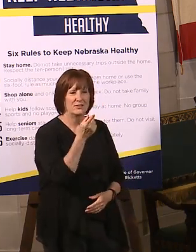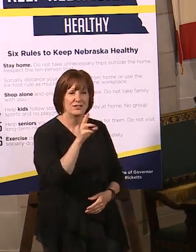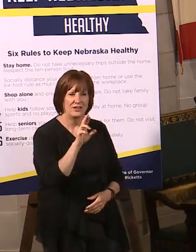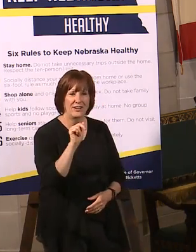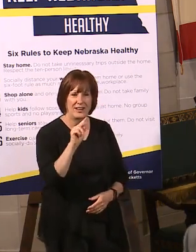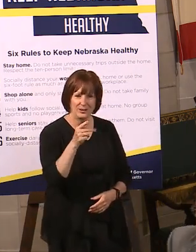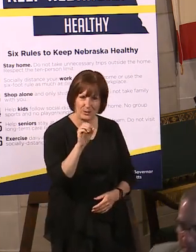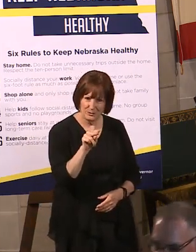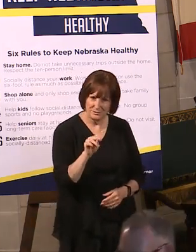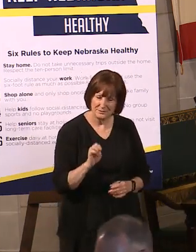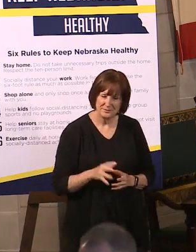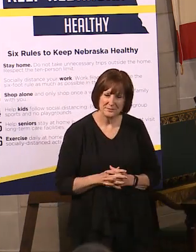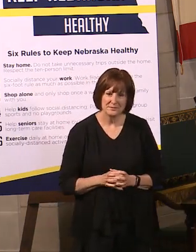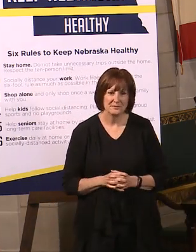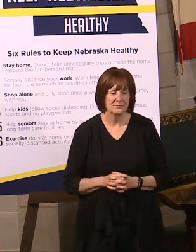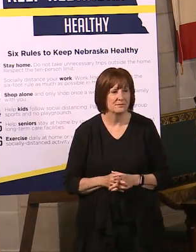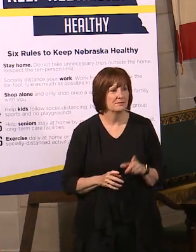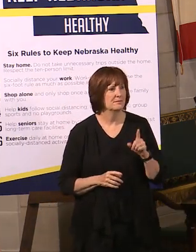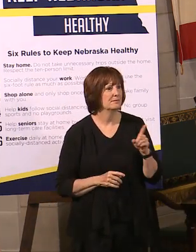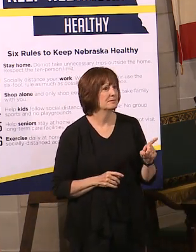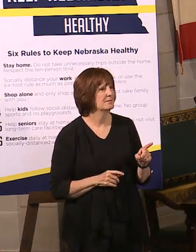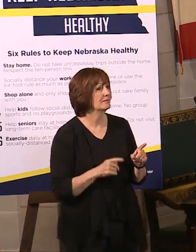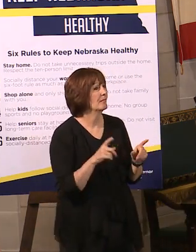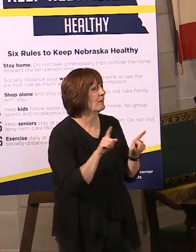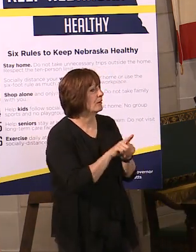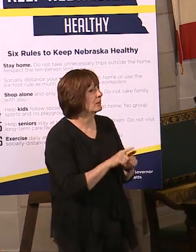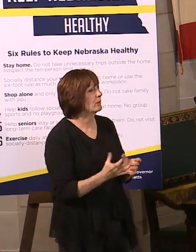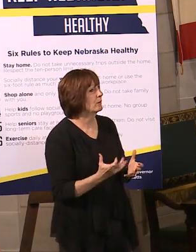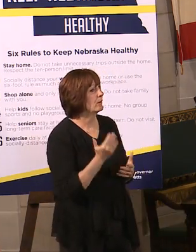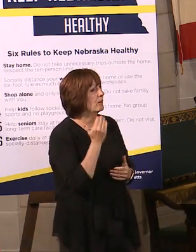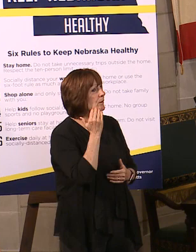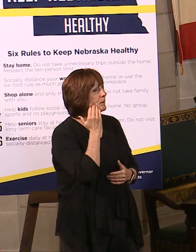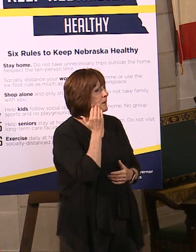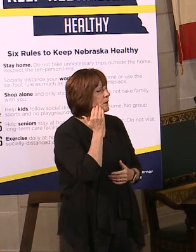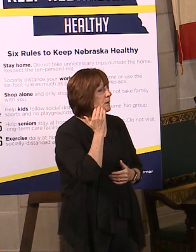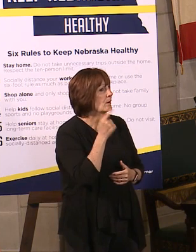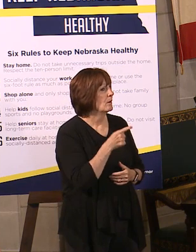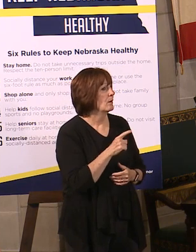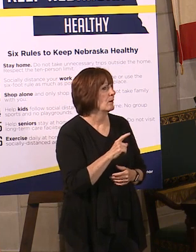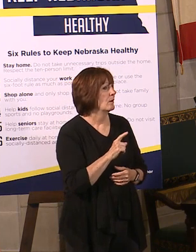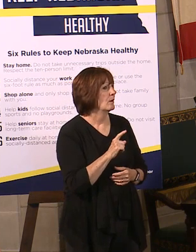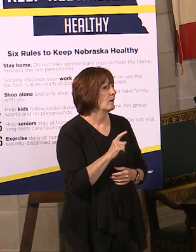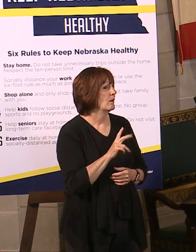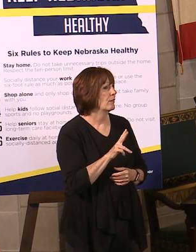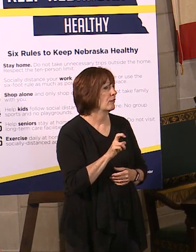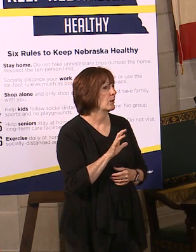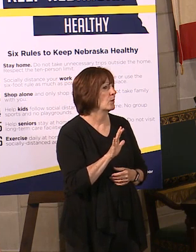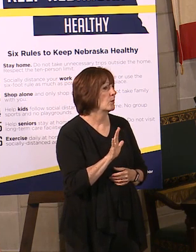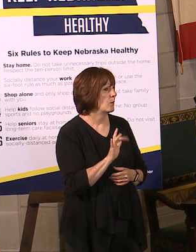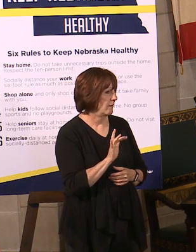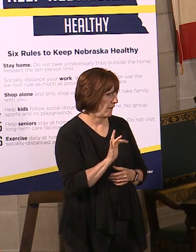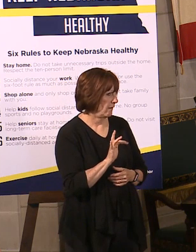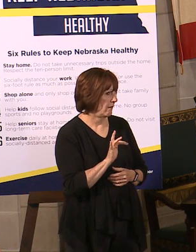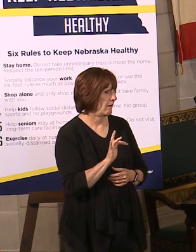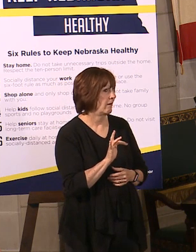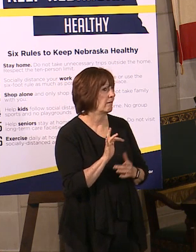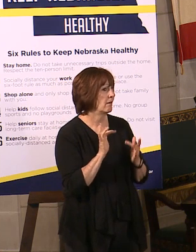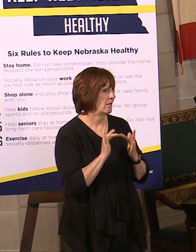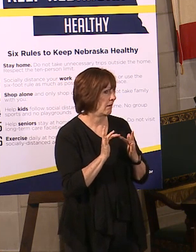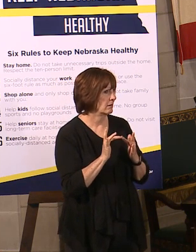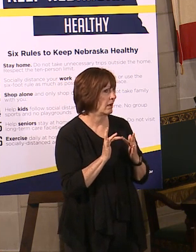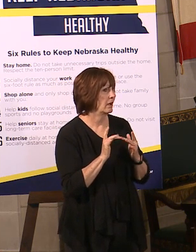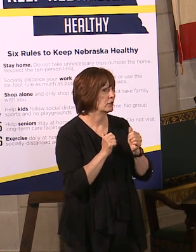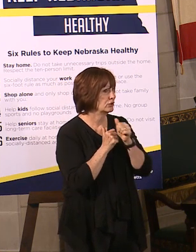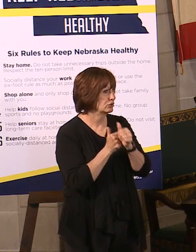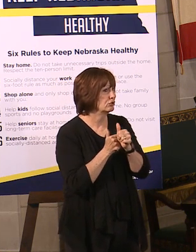Antone. Julie would also like to know, we deployed the 325 contact tracers from our state employees base, and we've